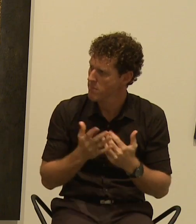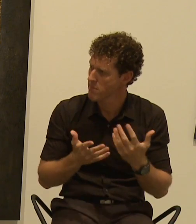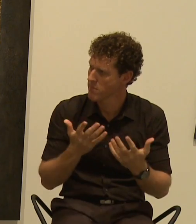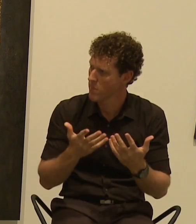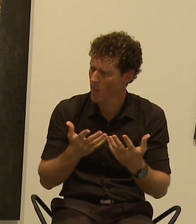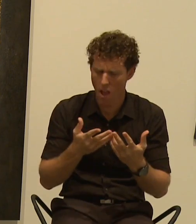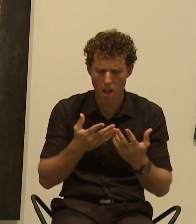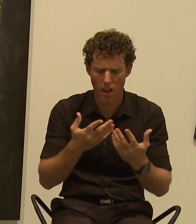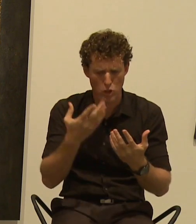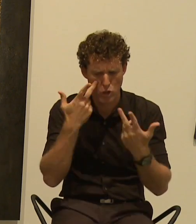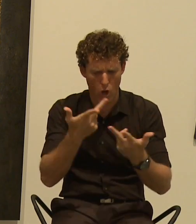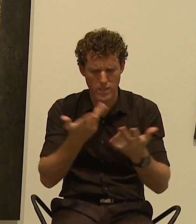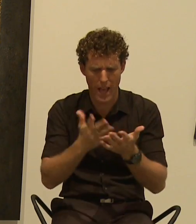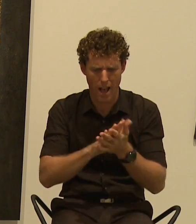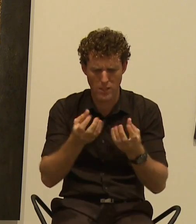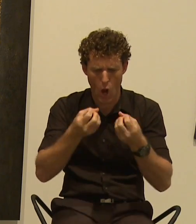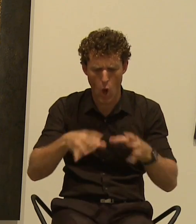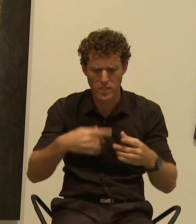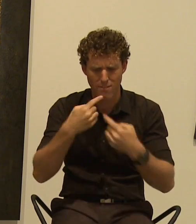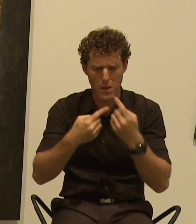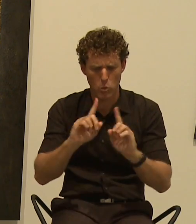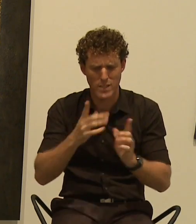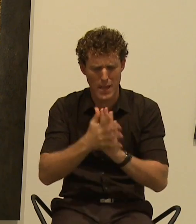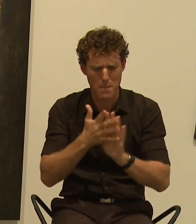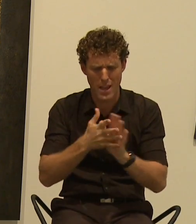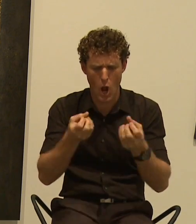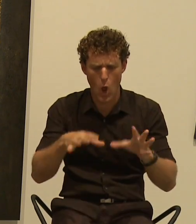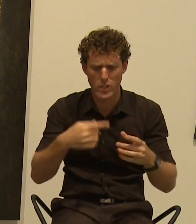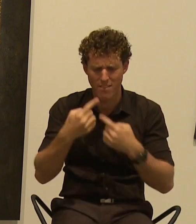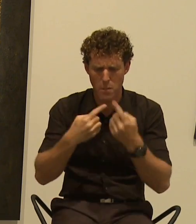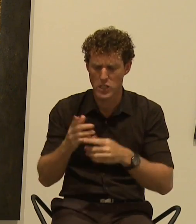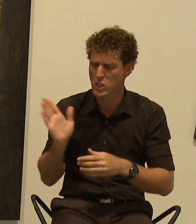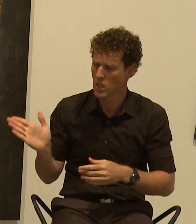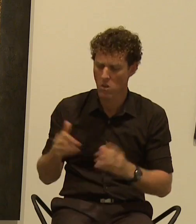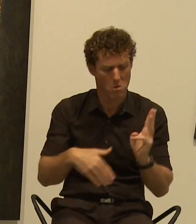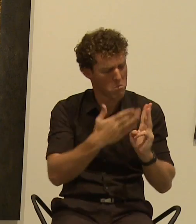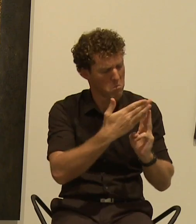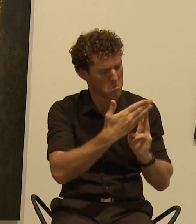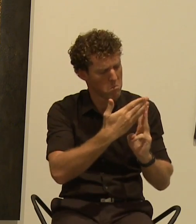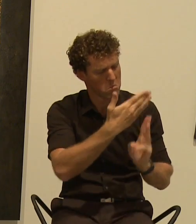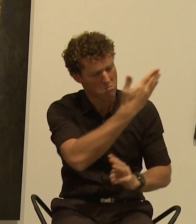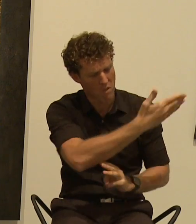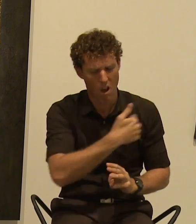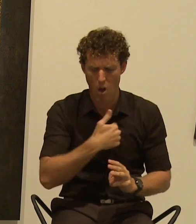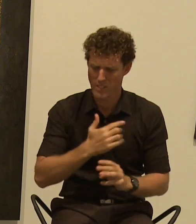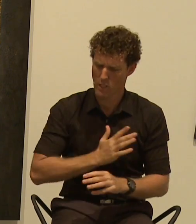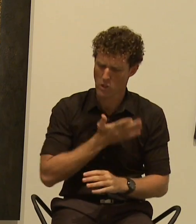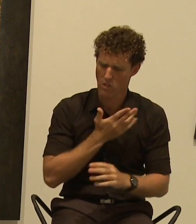loss of information in there. What does that sort of stand for? So I was interested in being an artist. We